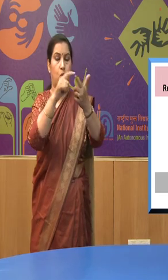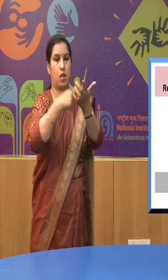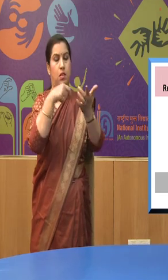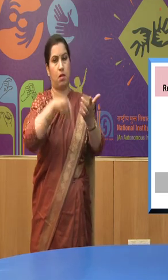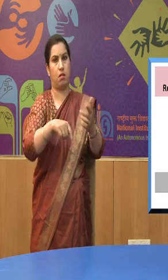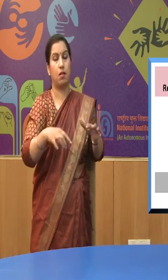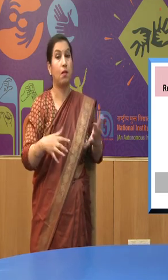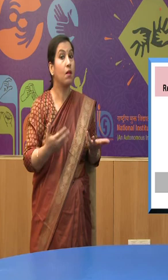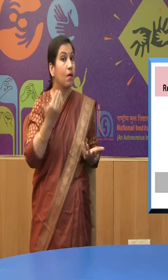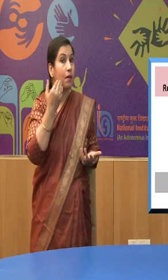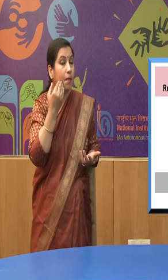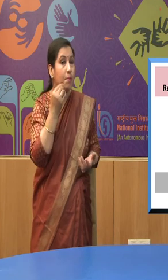during 16th century,